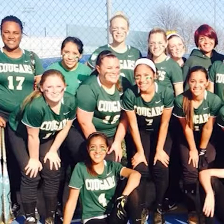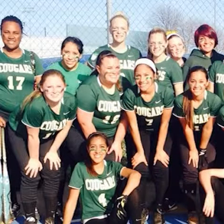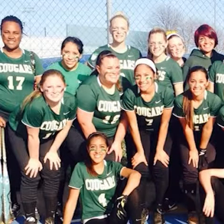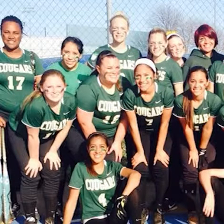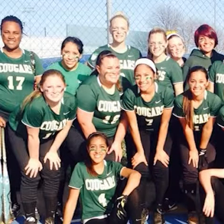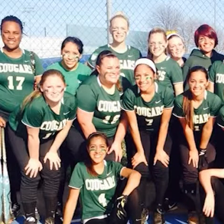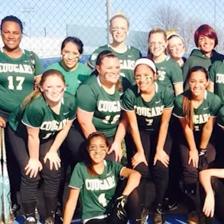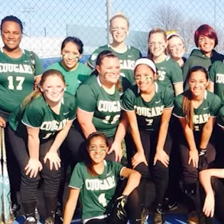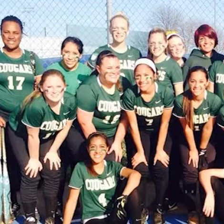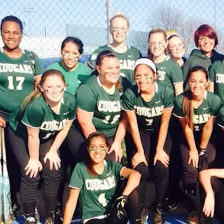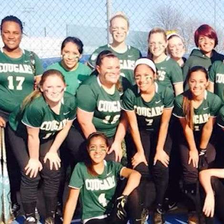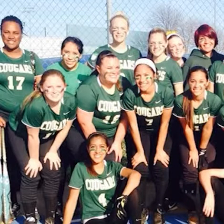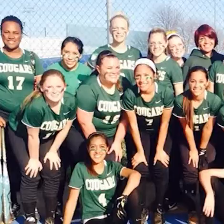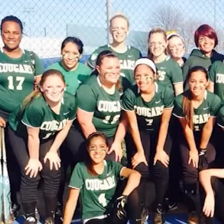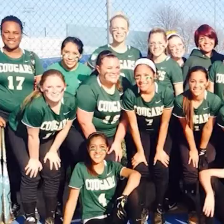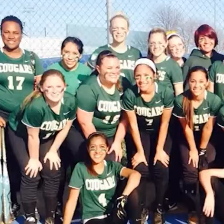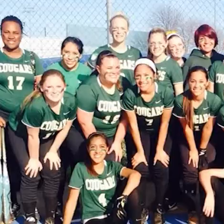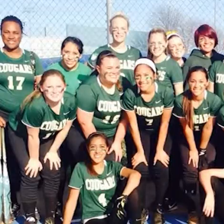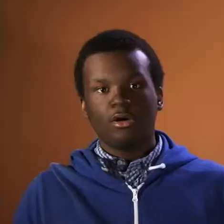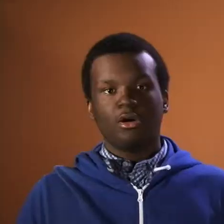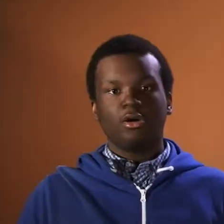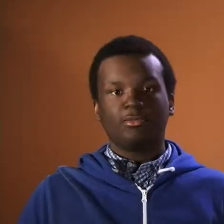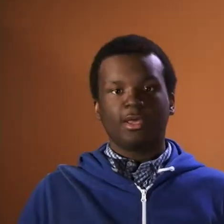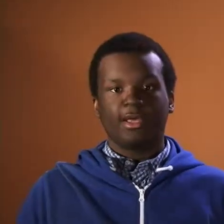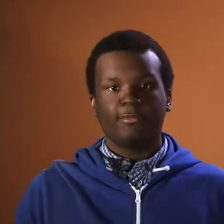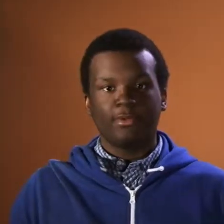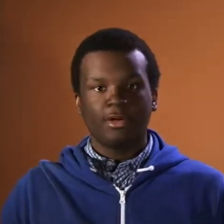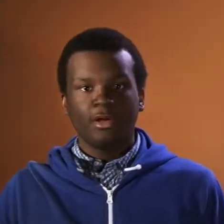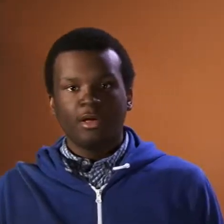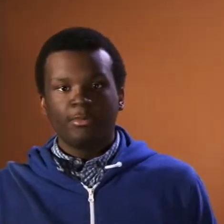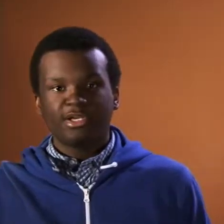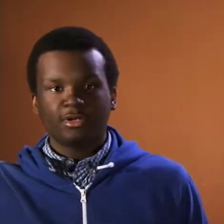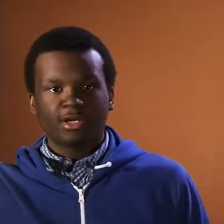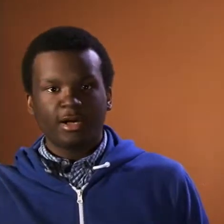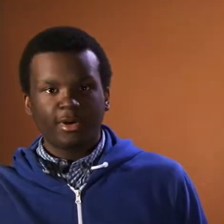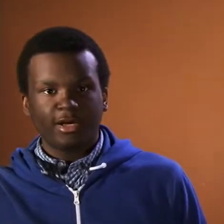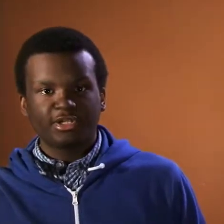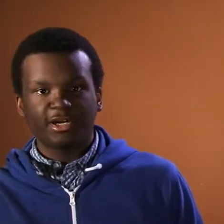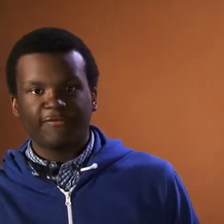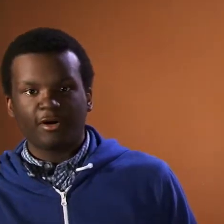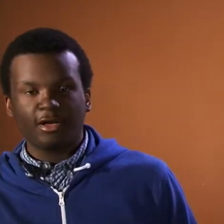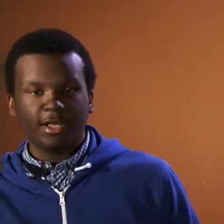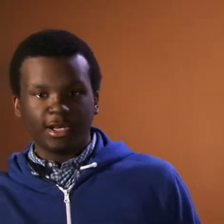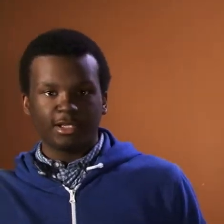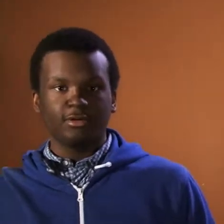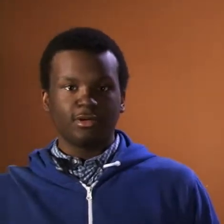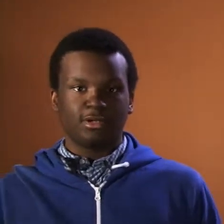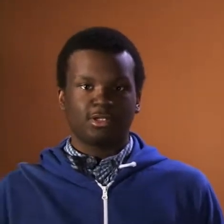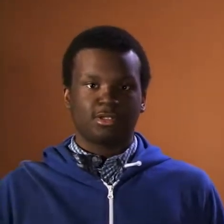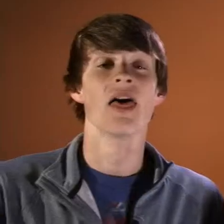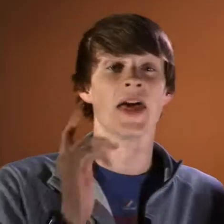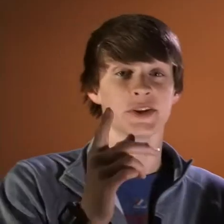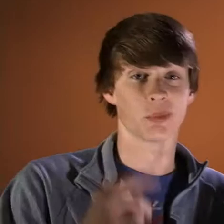next Tuesday for our first district home game. Be sure to come out and cheer for our Lady Cougars. Thank you,